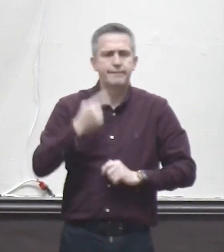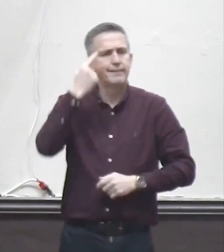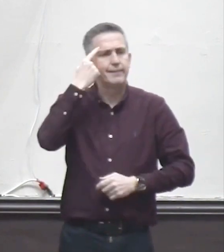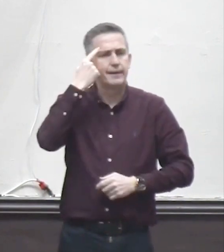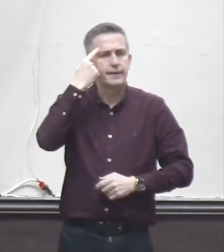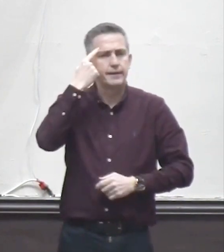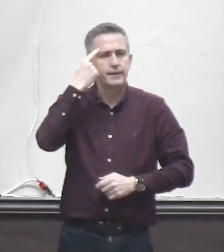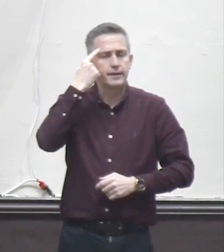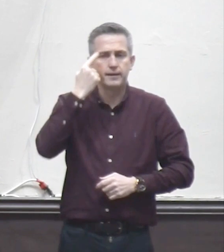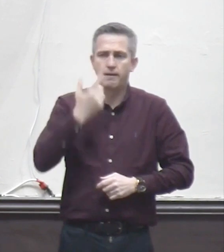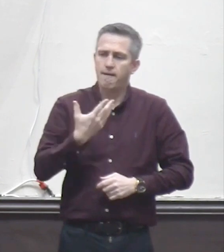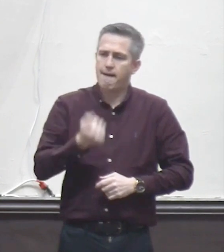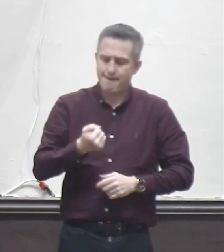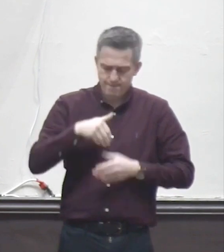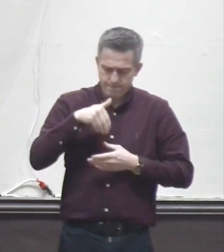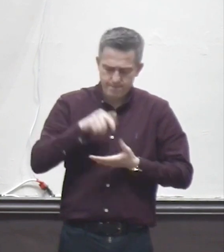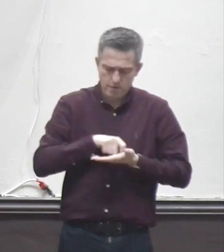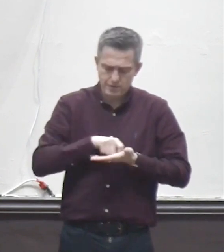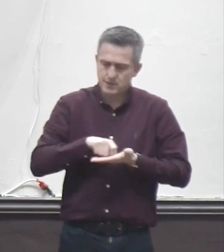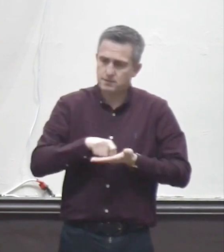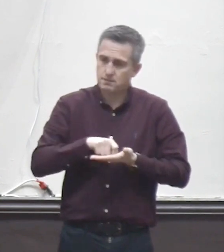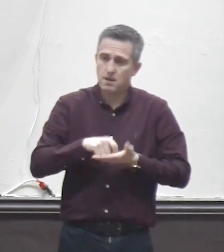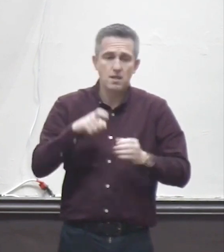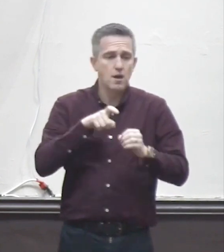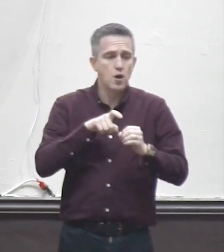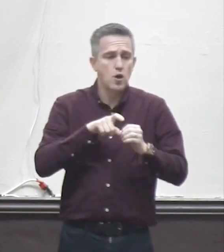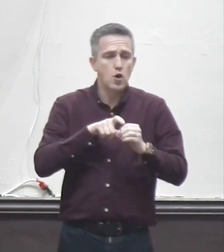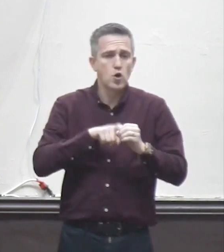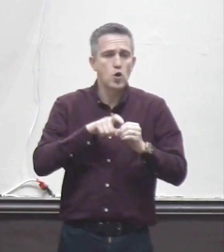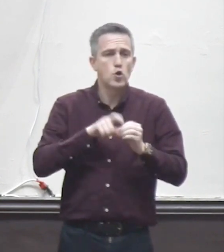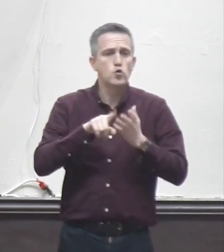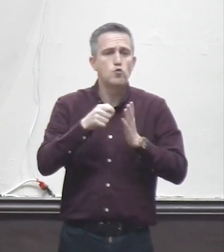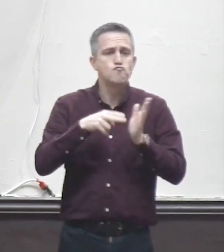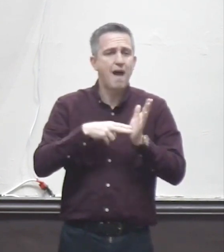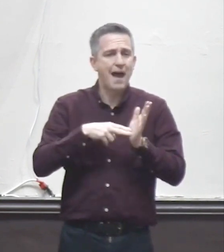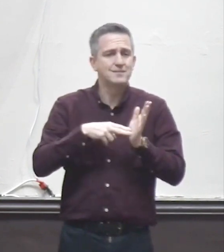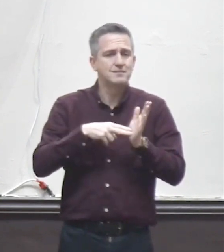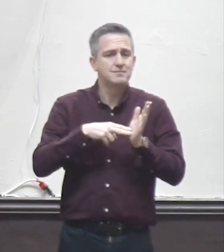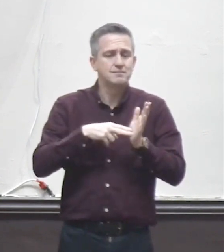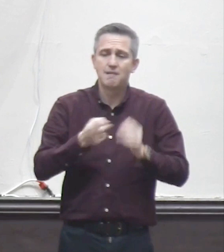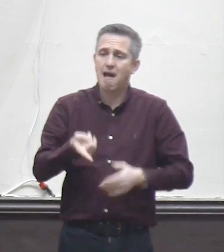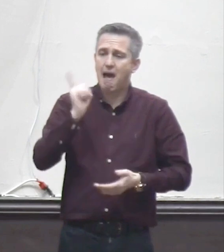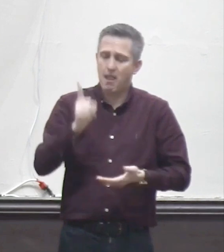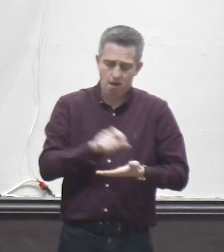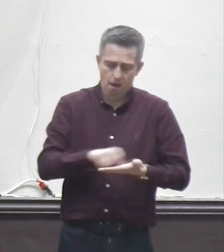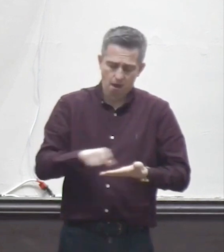amulet may have written with inside it the Quran. It has the verses of Allah.